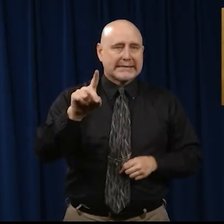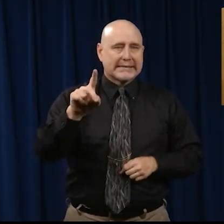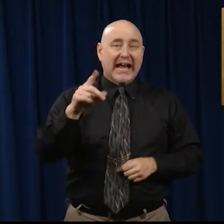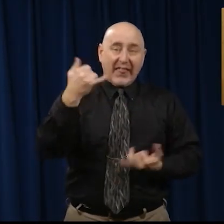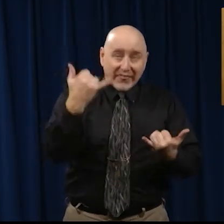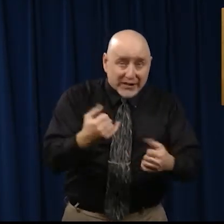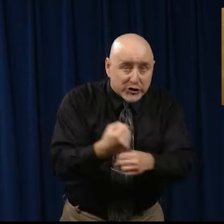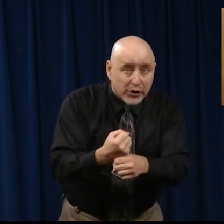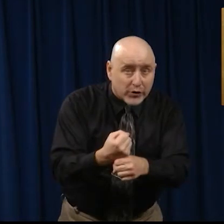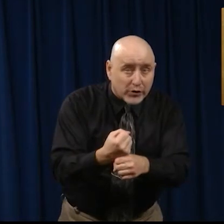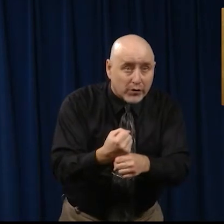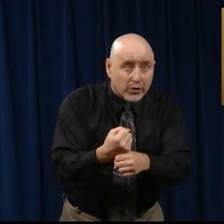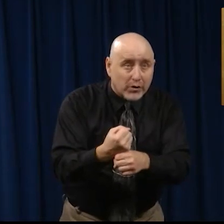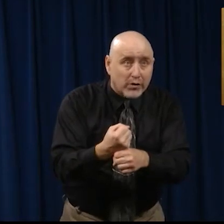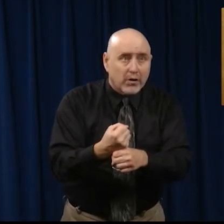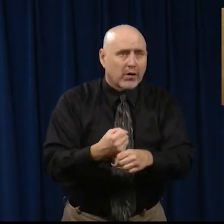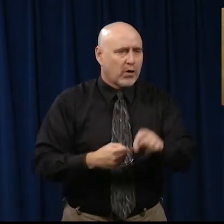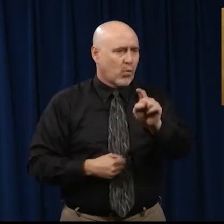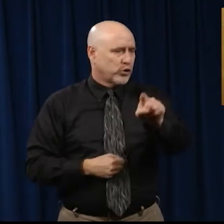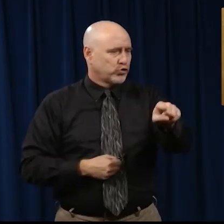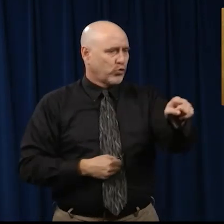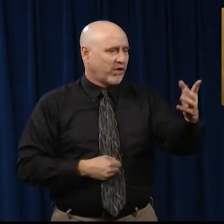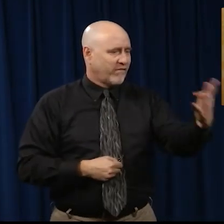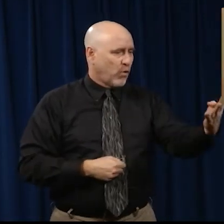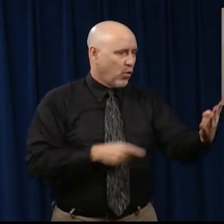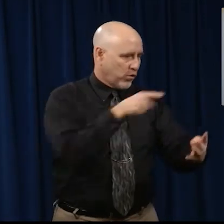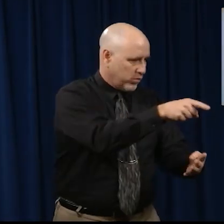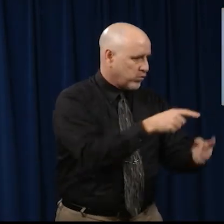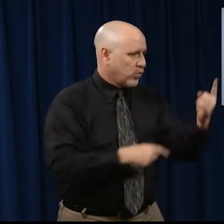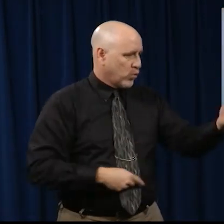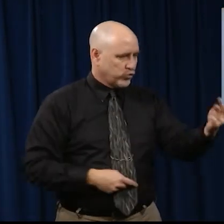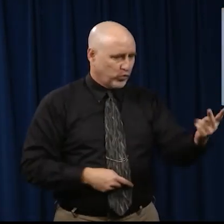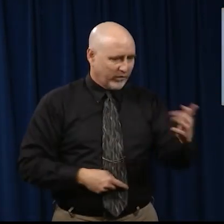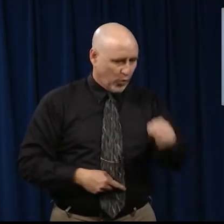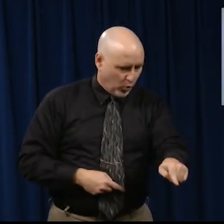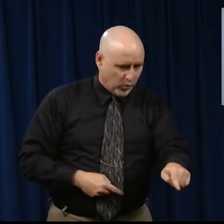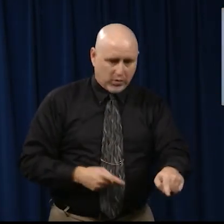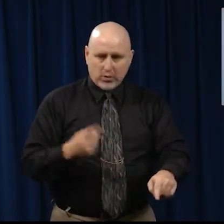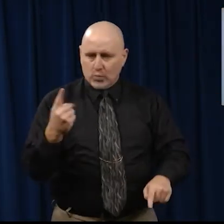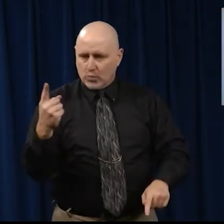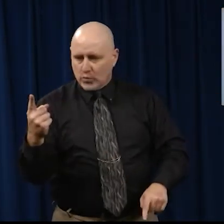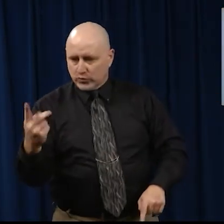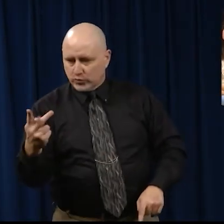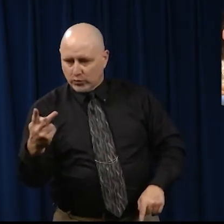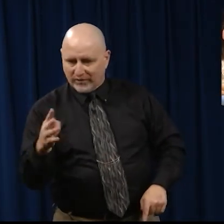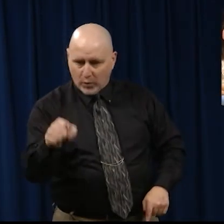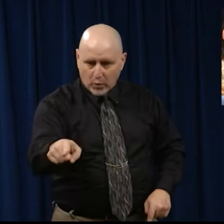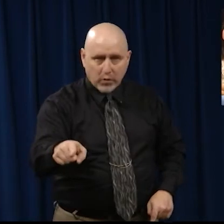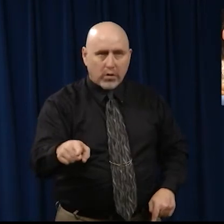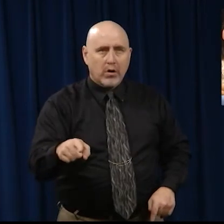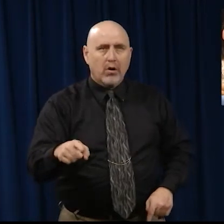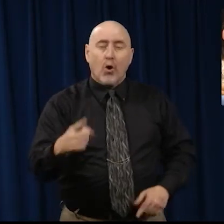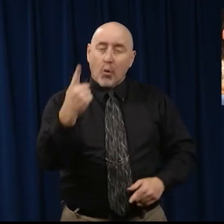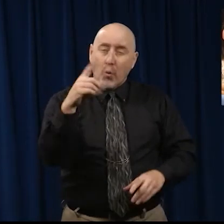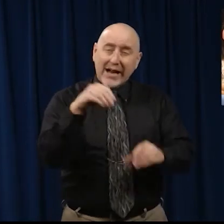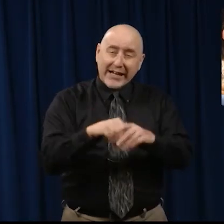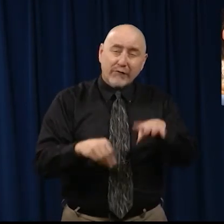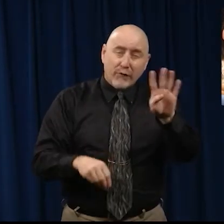transmitted disease this year? 1, 2, 3, 4. 1, 2, 3, 4. 1, 2, 3, 4. 1, 2. 1 in